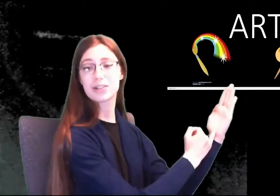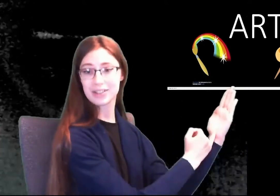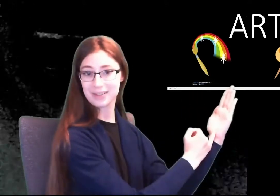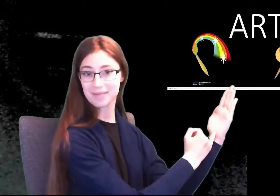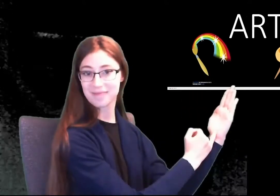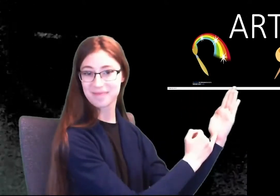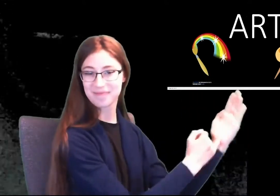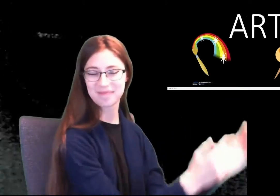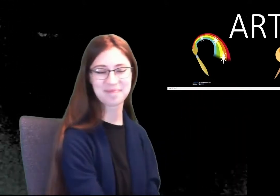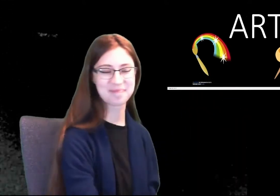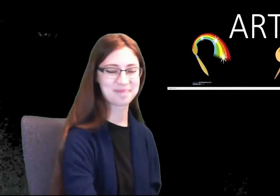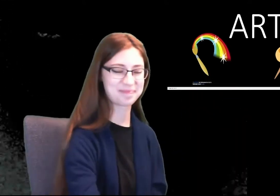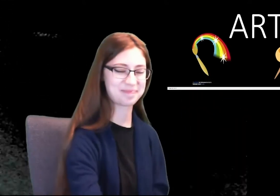Art.